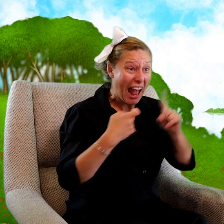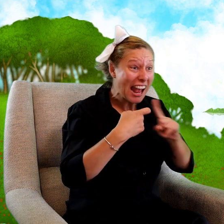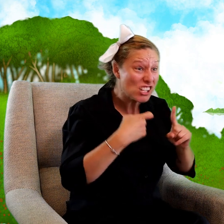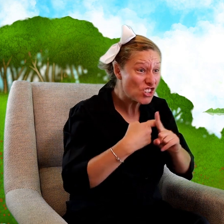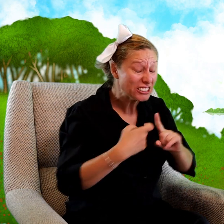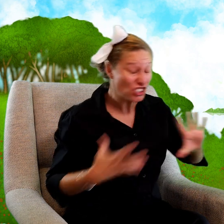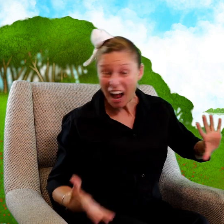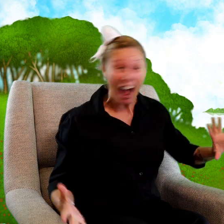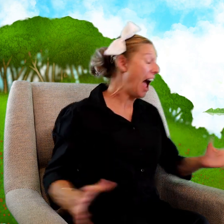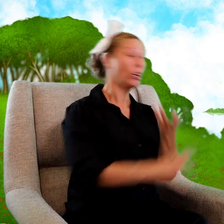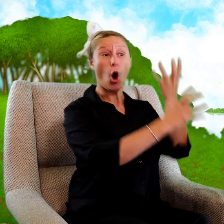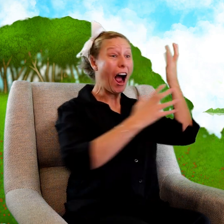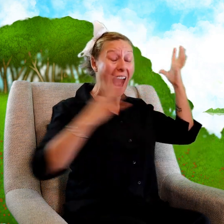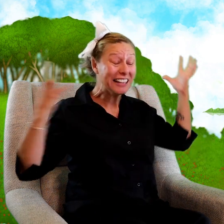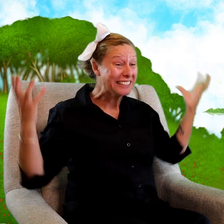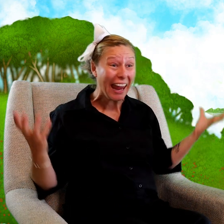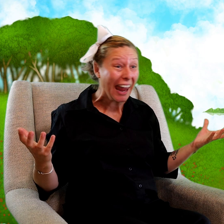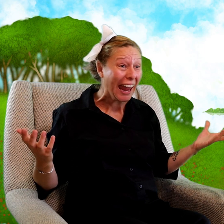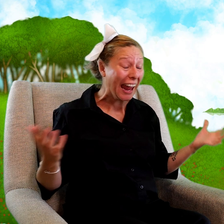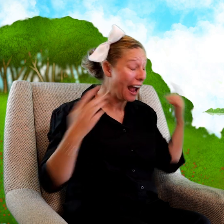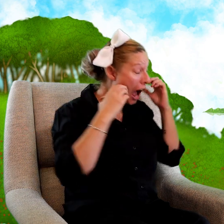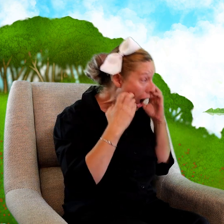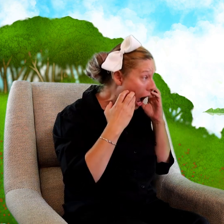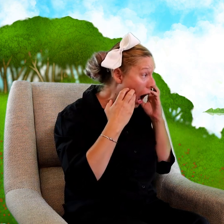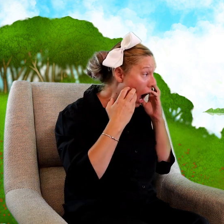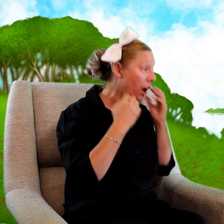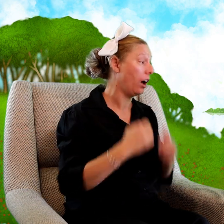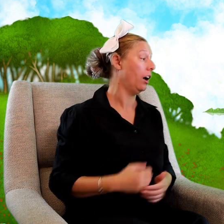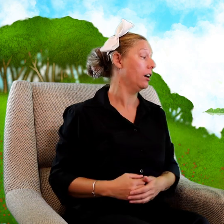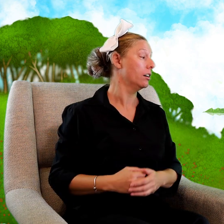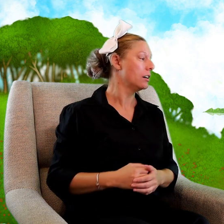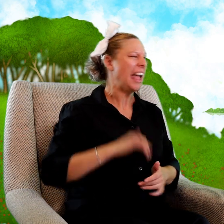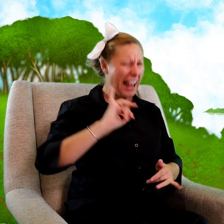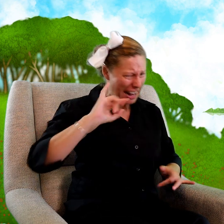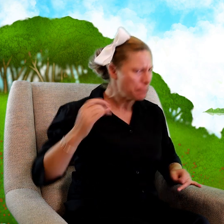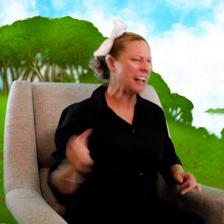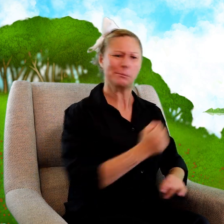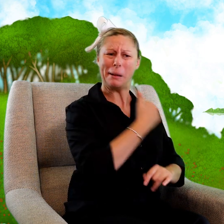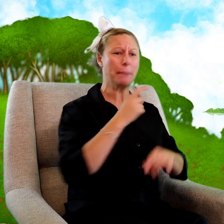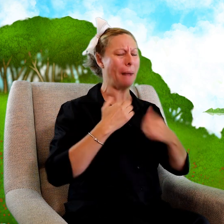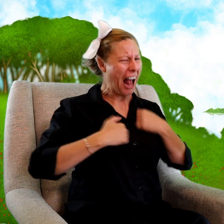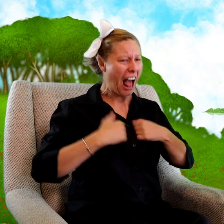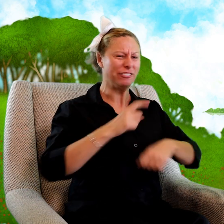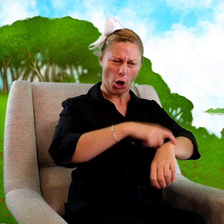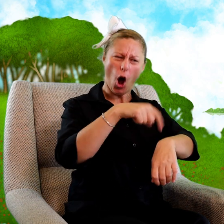Kitchen chaos, exclaimed Mum. It must be bath time.